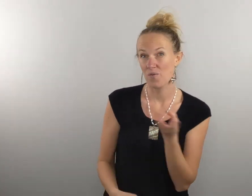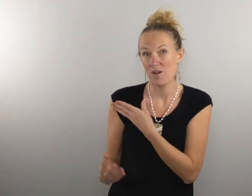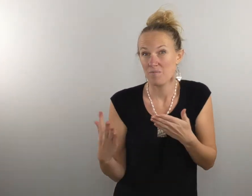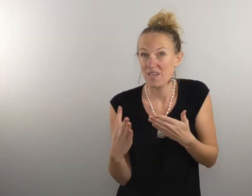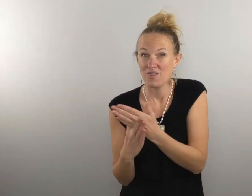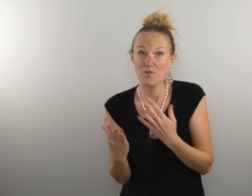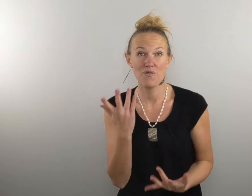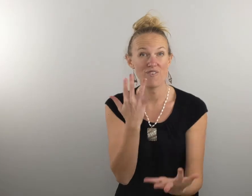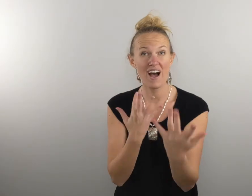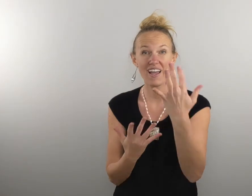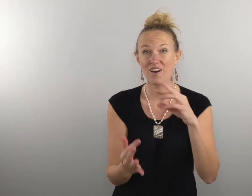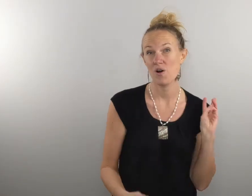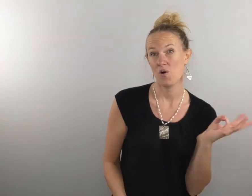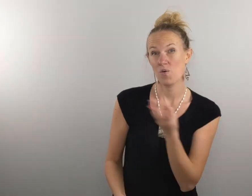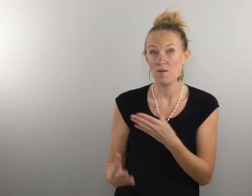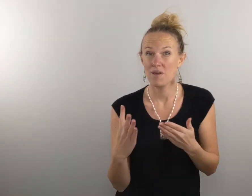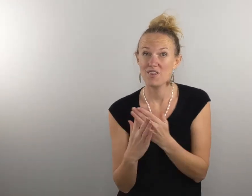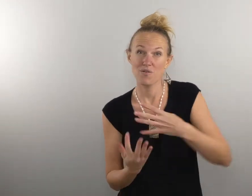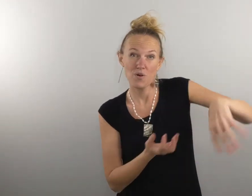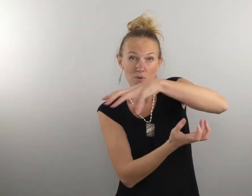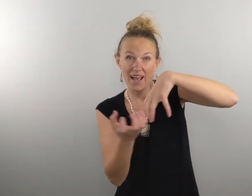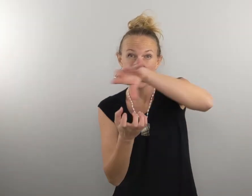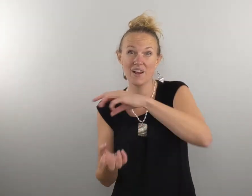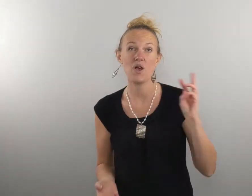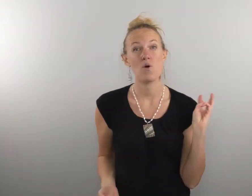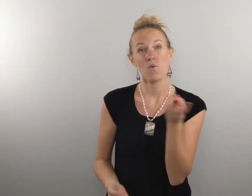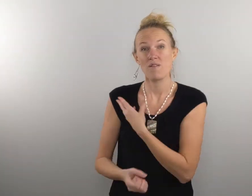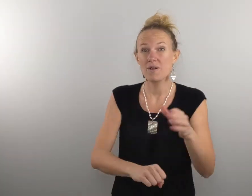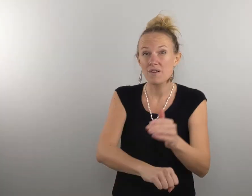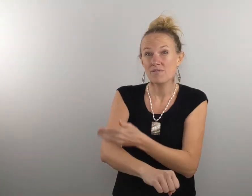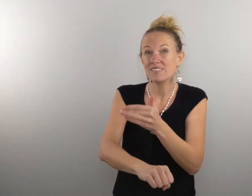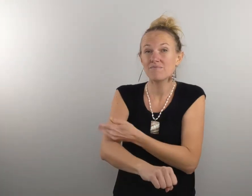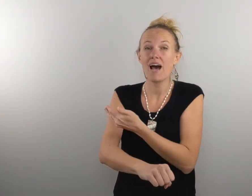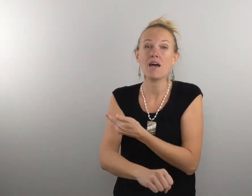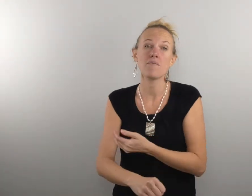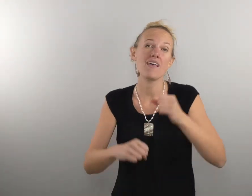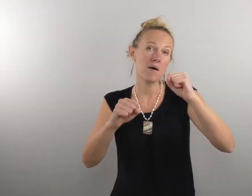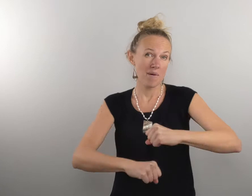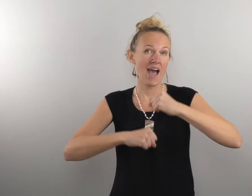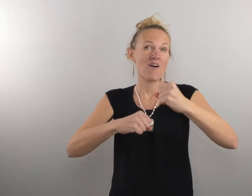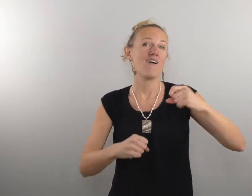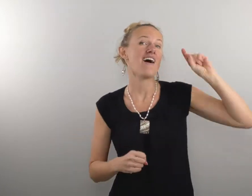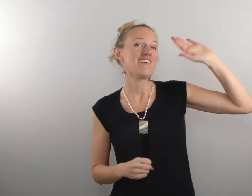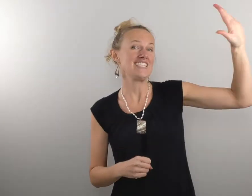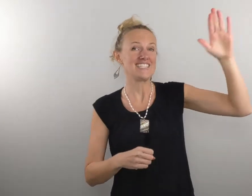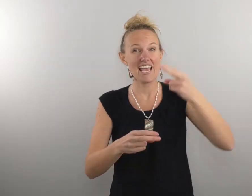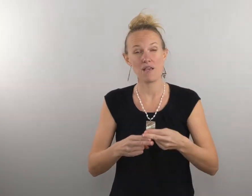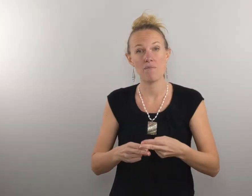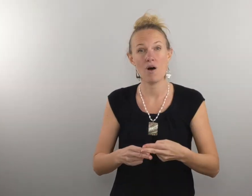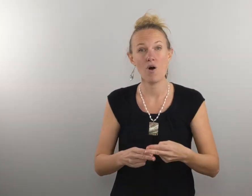We've been through fire, we've been through rain, we've been refined by the power of His name.